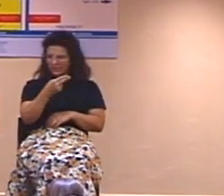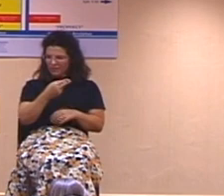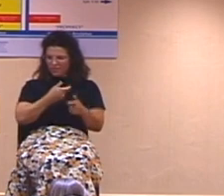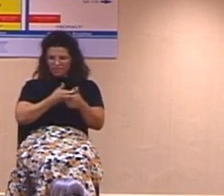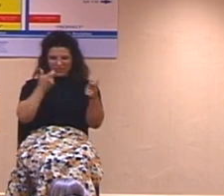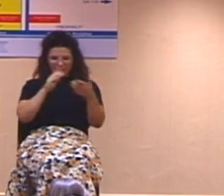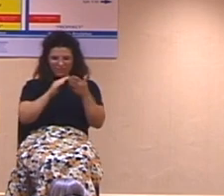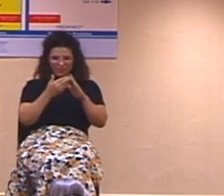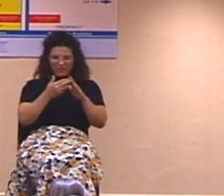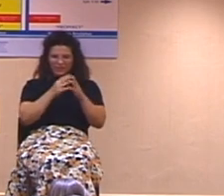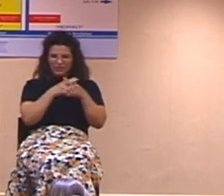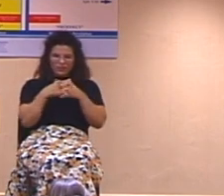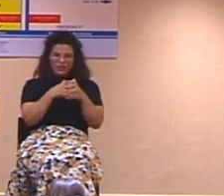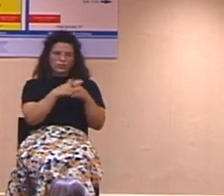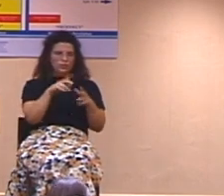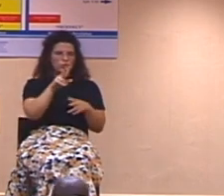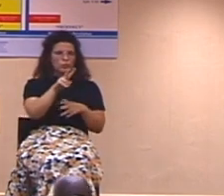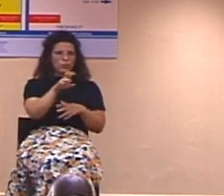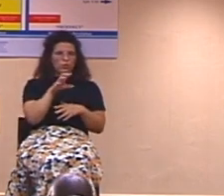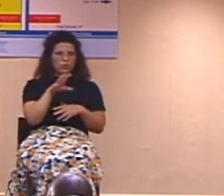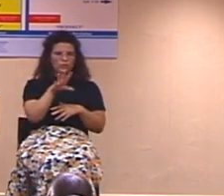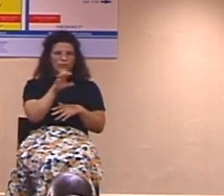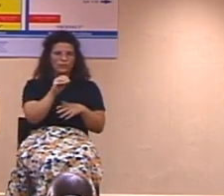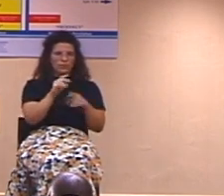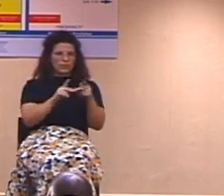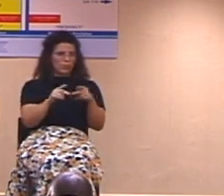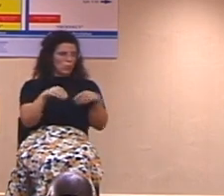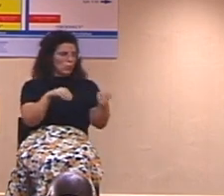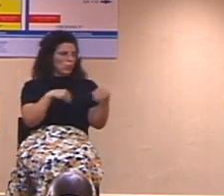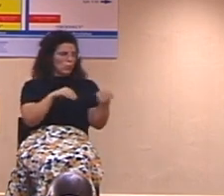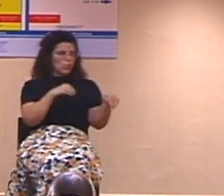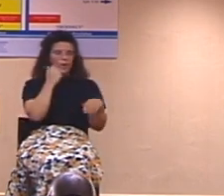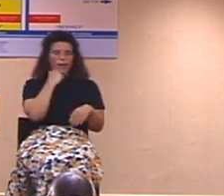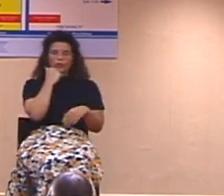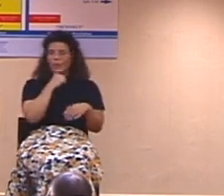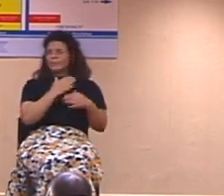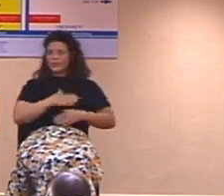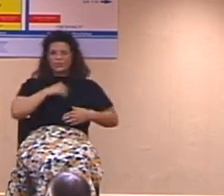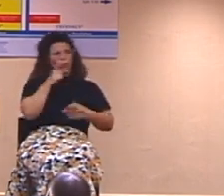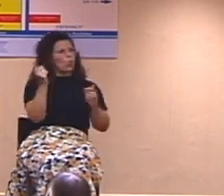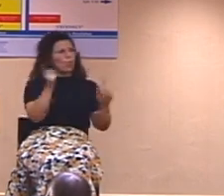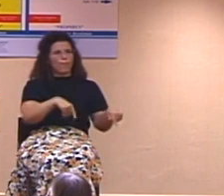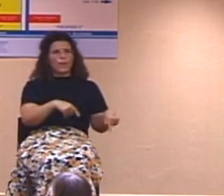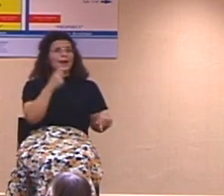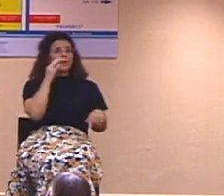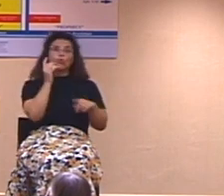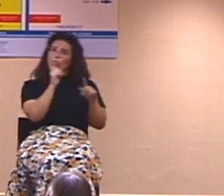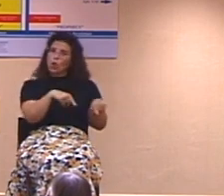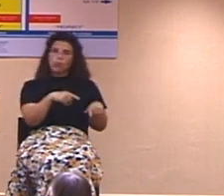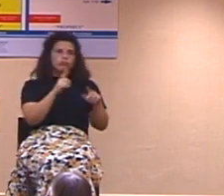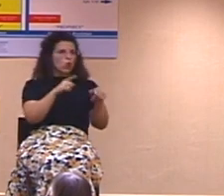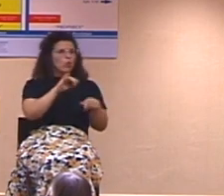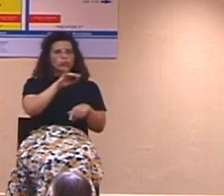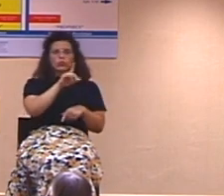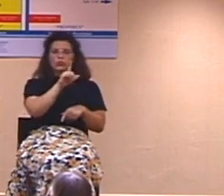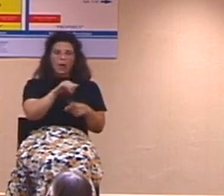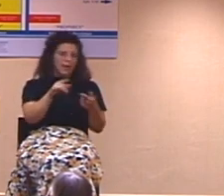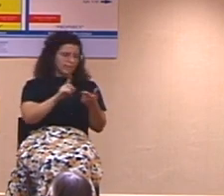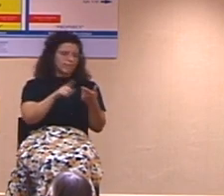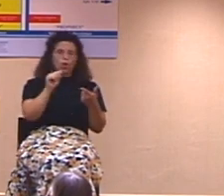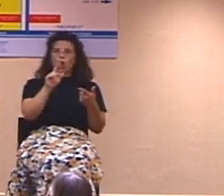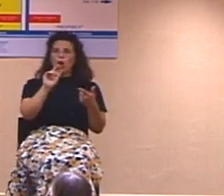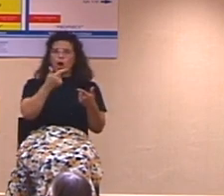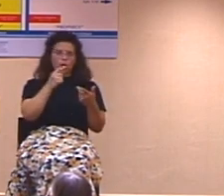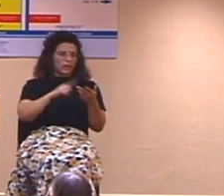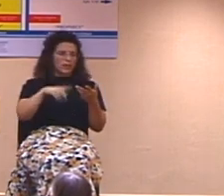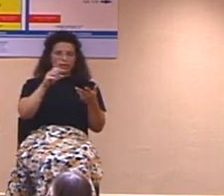day. We're very busy. Please don't come. If you like to come, come in July, August, or September. If